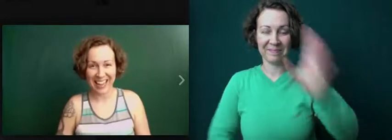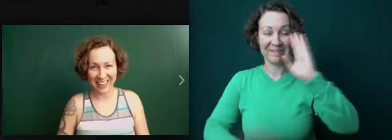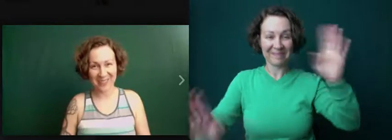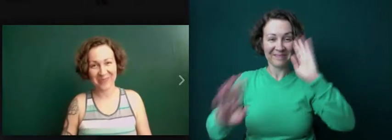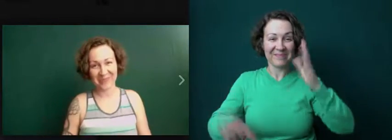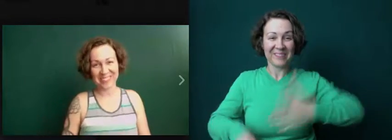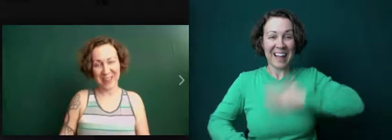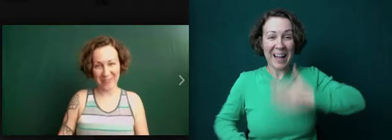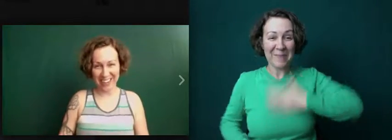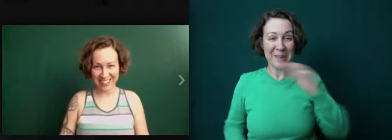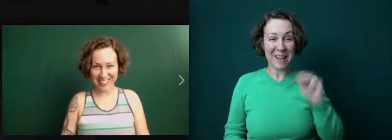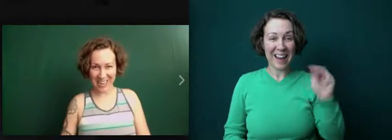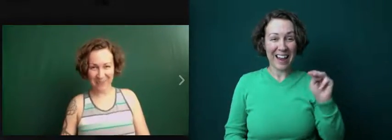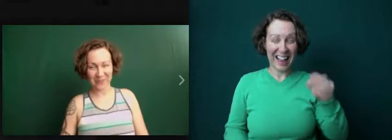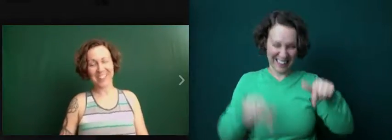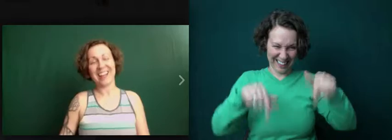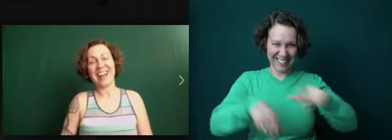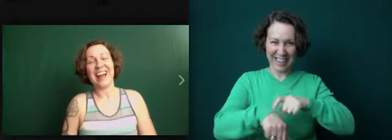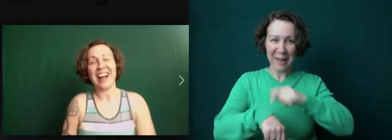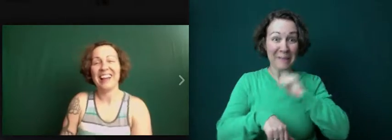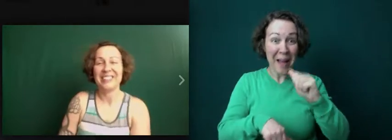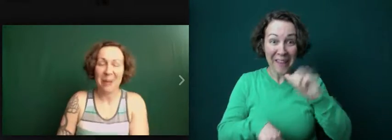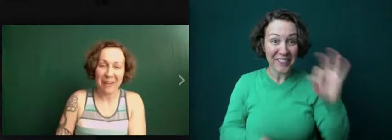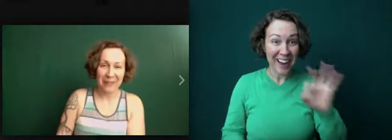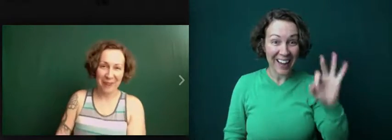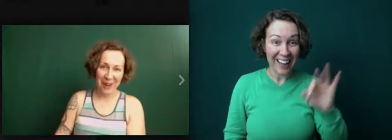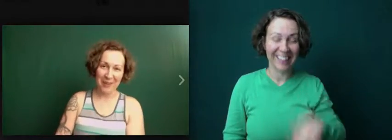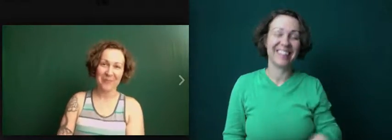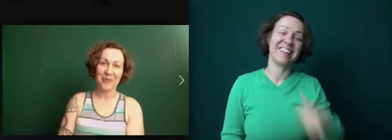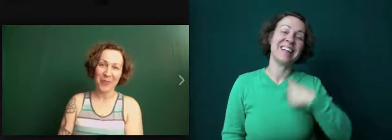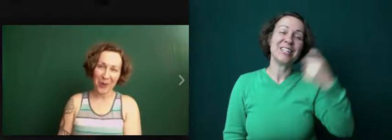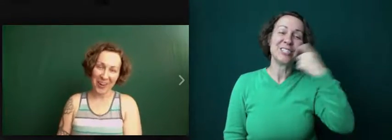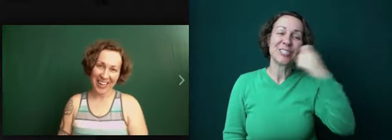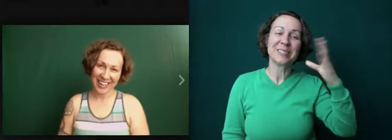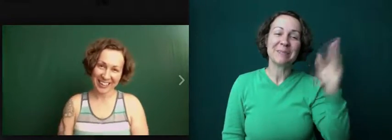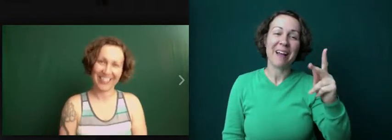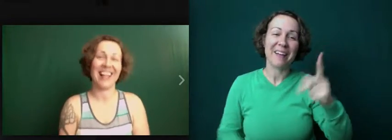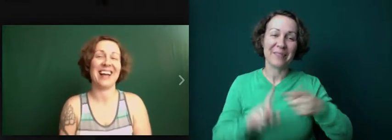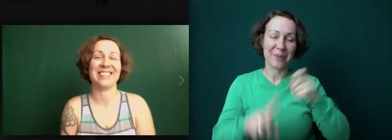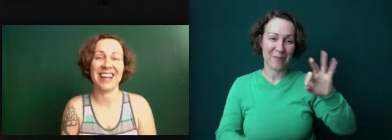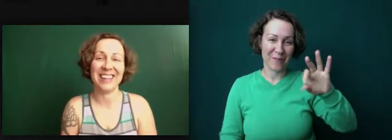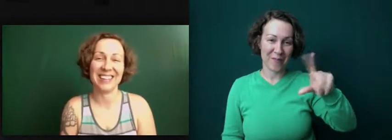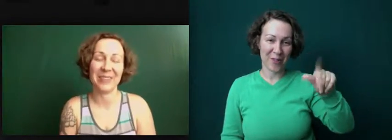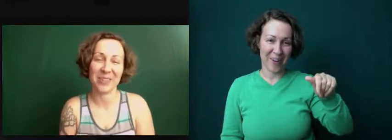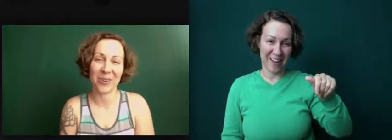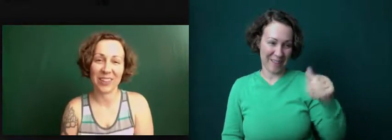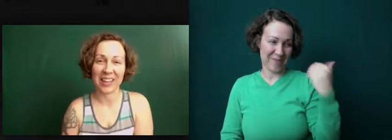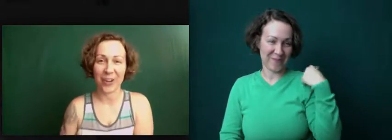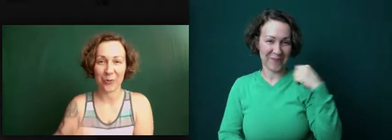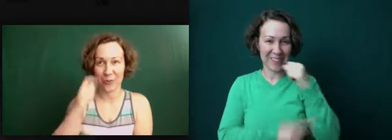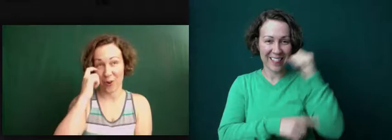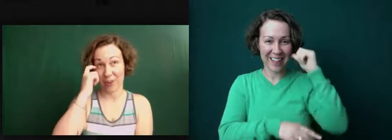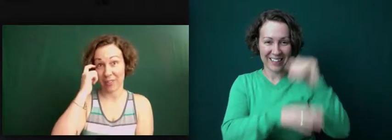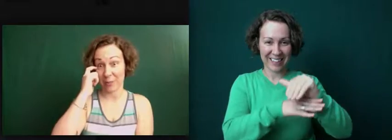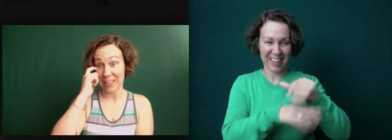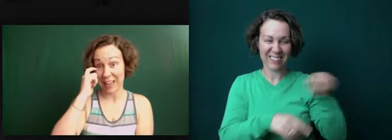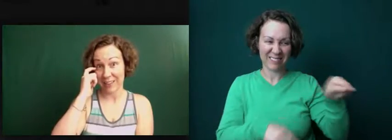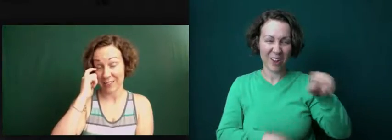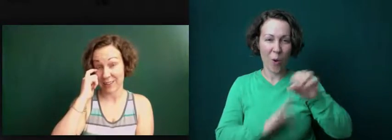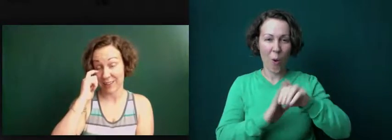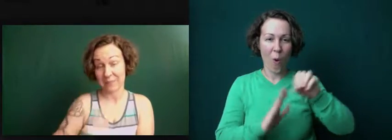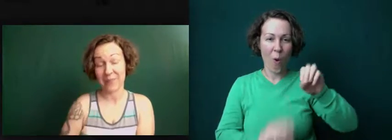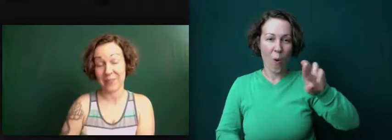Monday. It's not Friday this time. I just got back from Florida last night. I was in Orlando for the